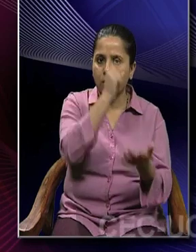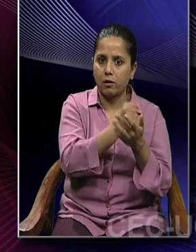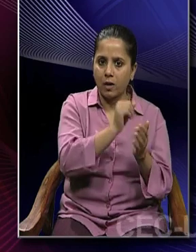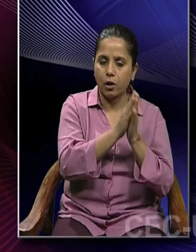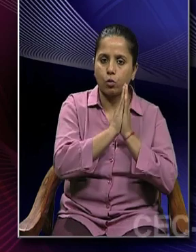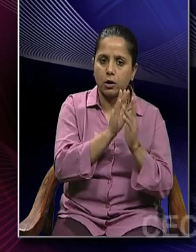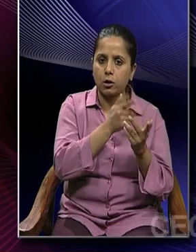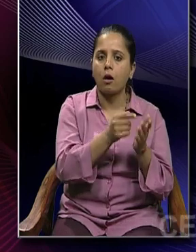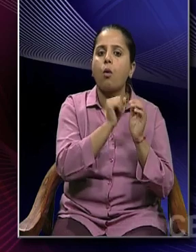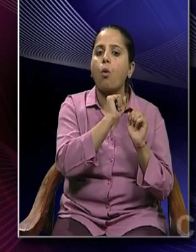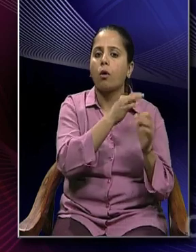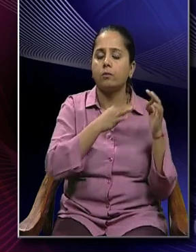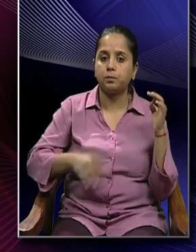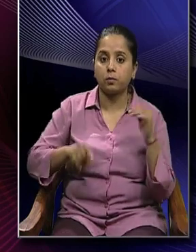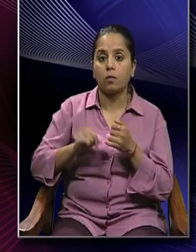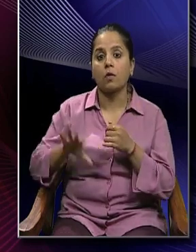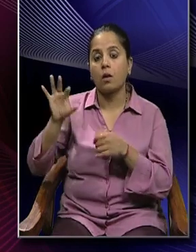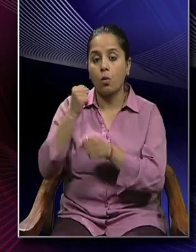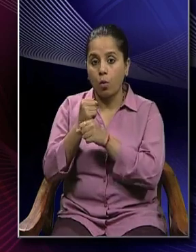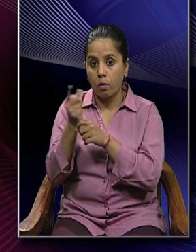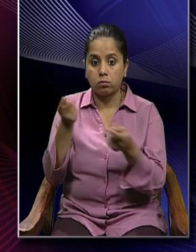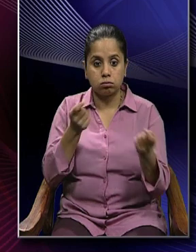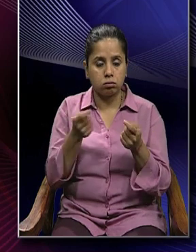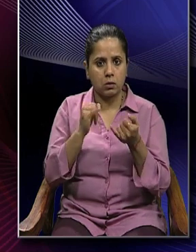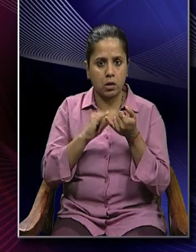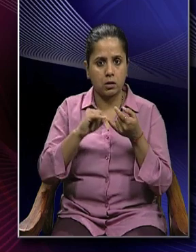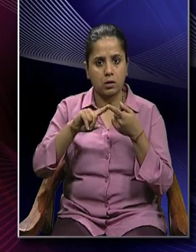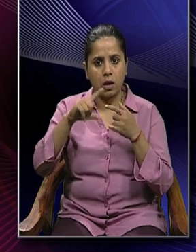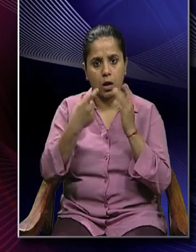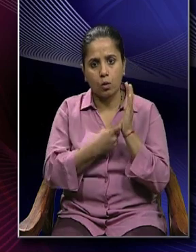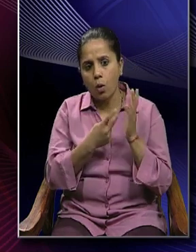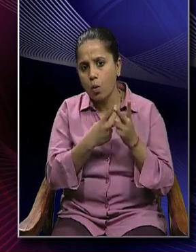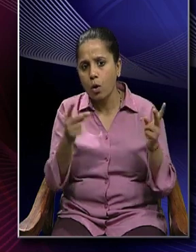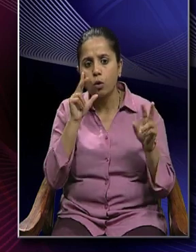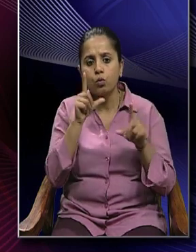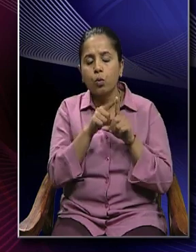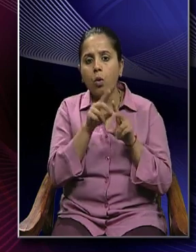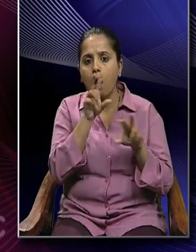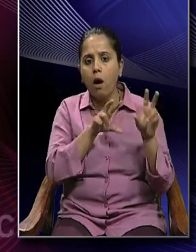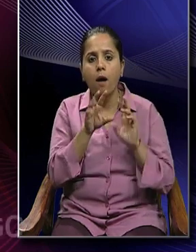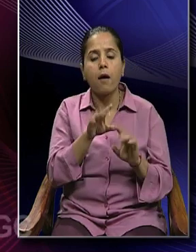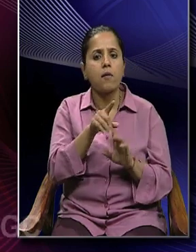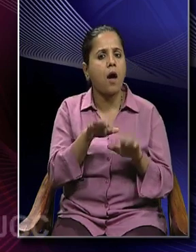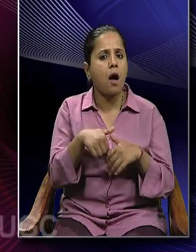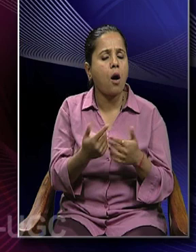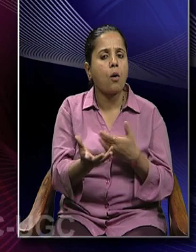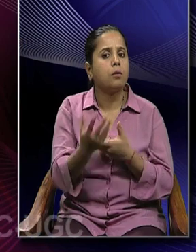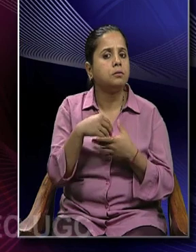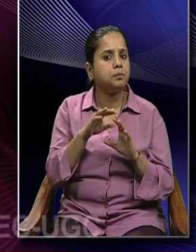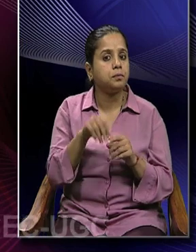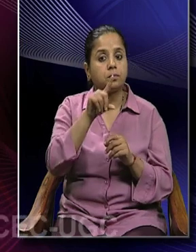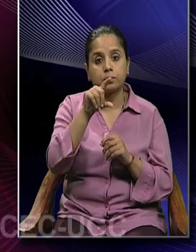religious rituals, a state was to regulate the secular affairs, and how this was being incorporated